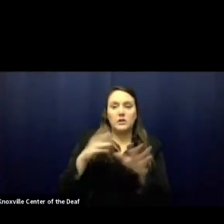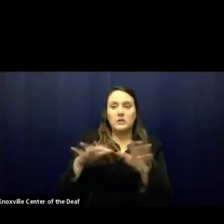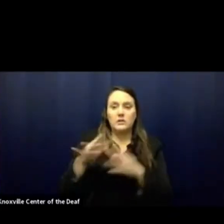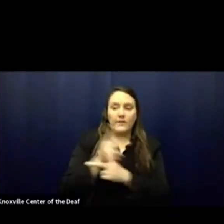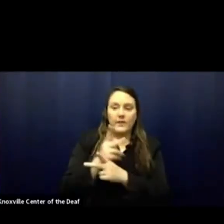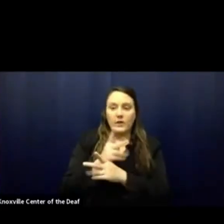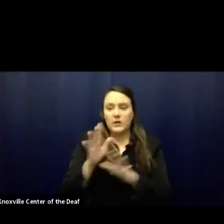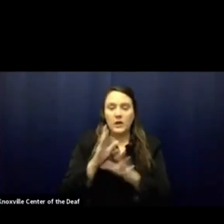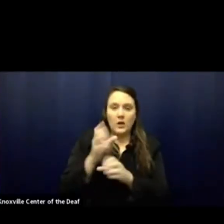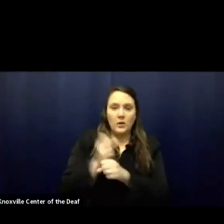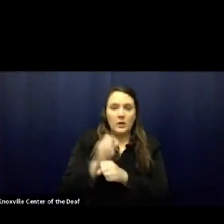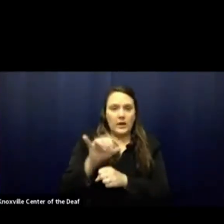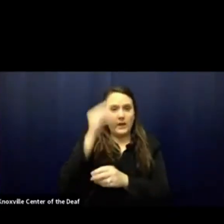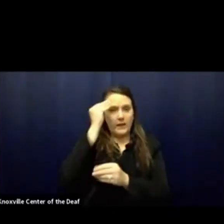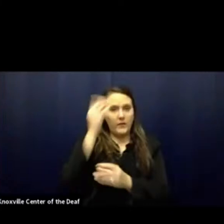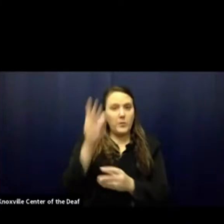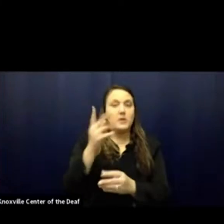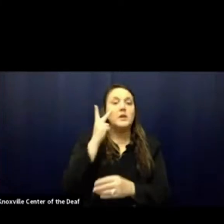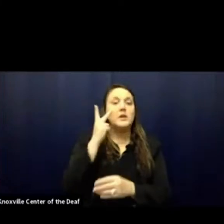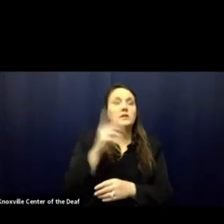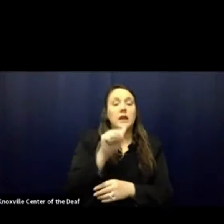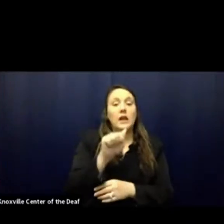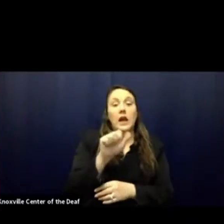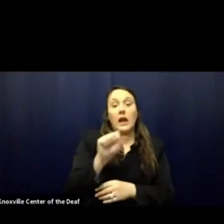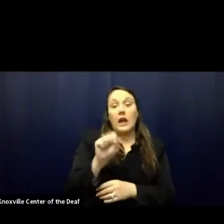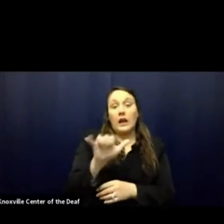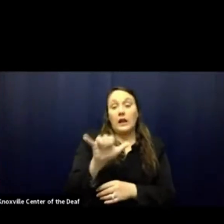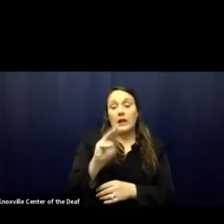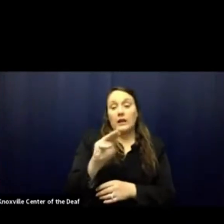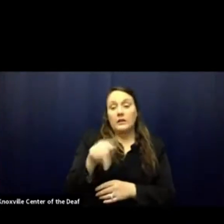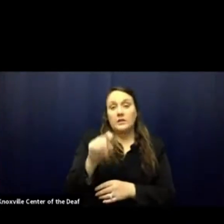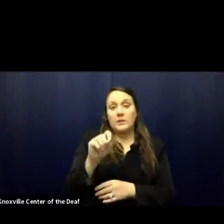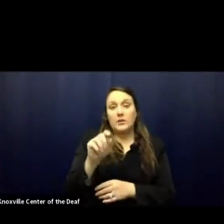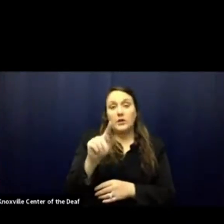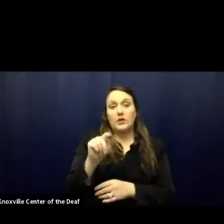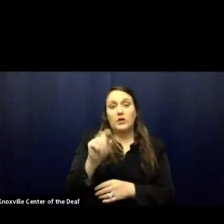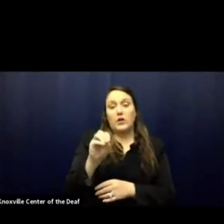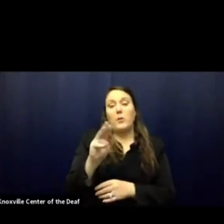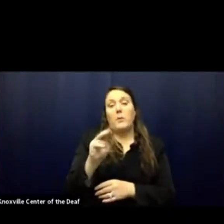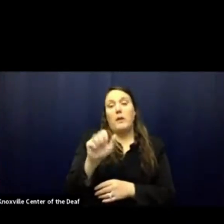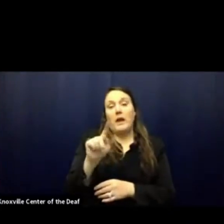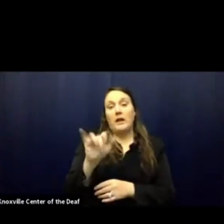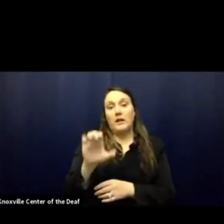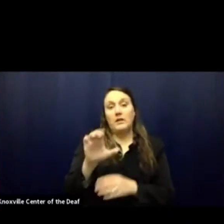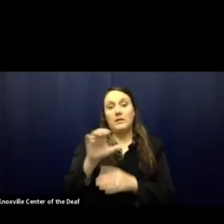have asymptomatic cases that then created cases.